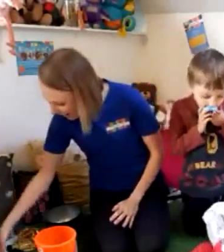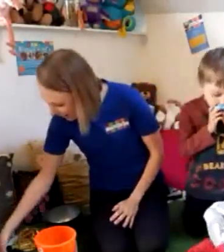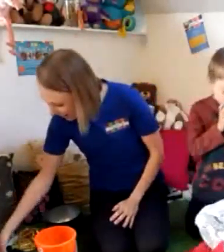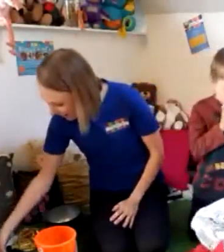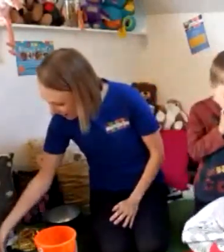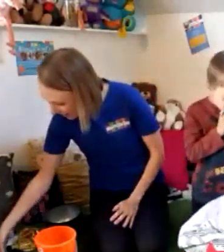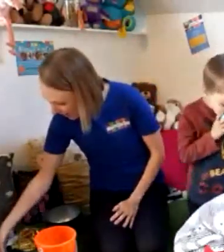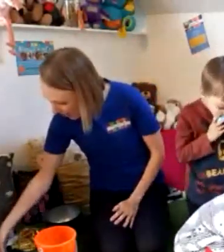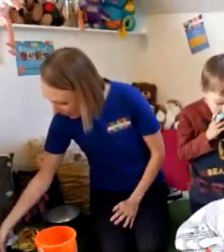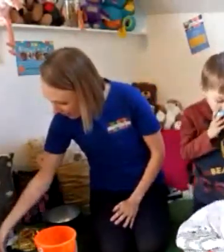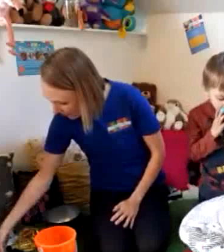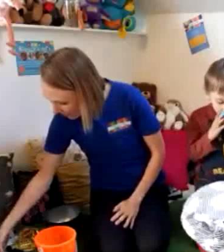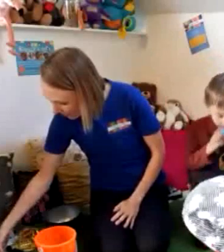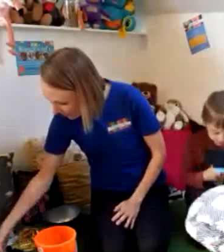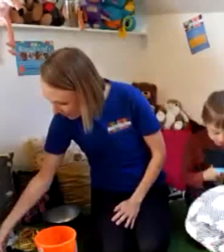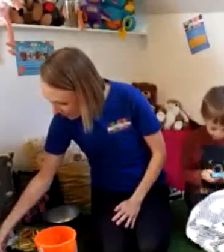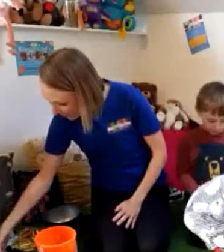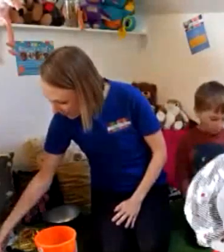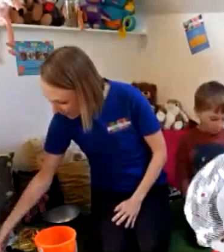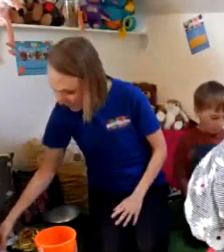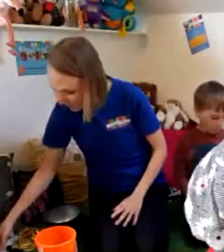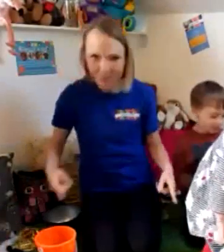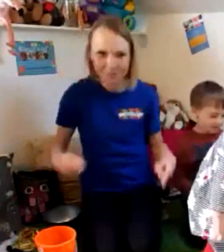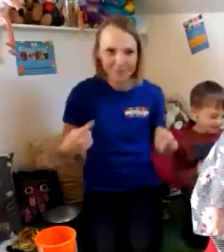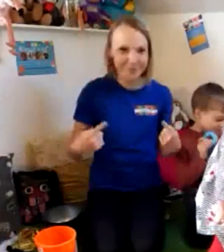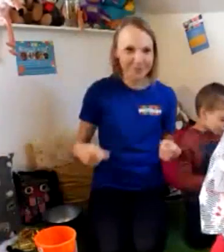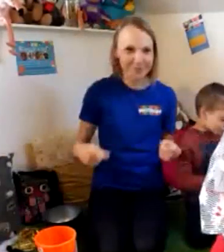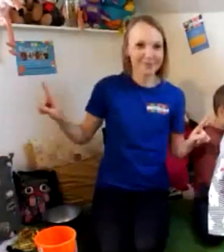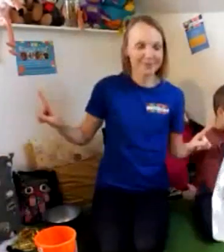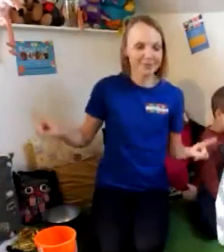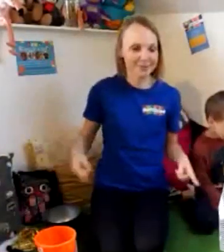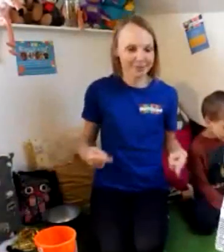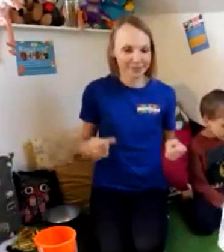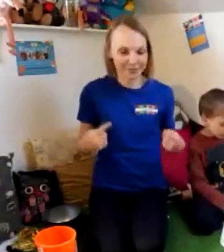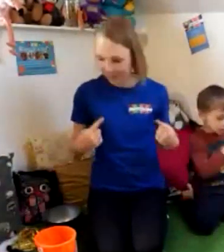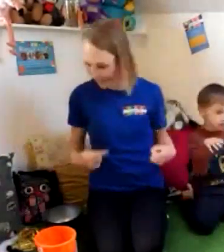A bunny?